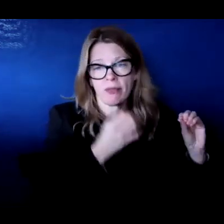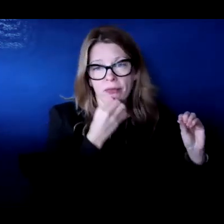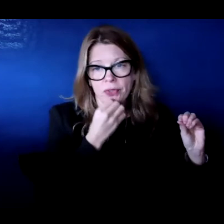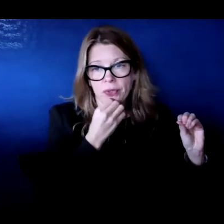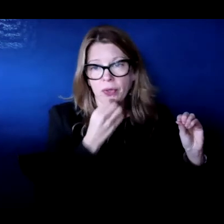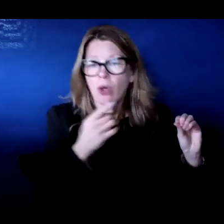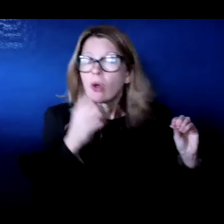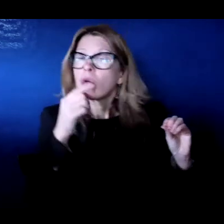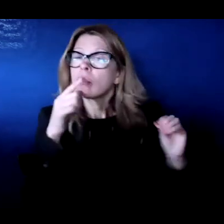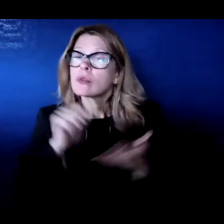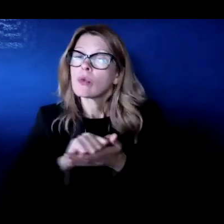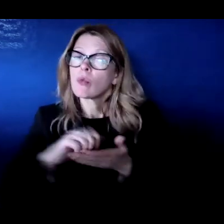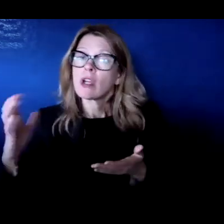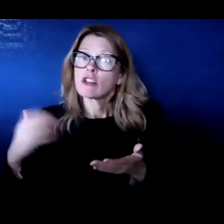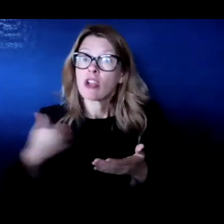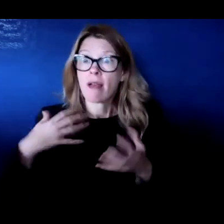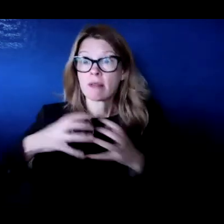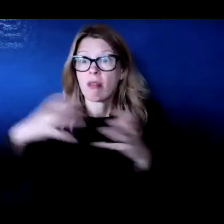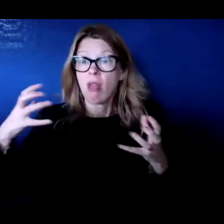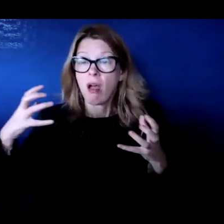away empty.